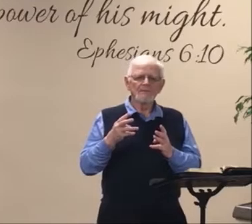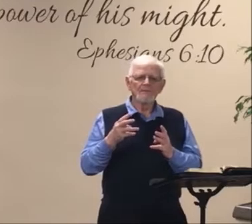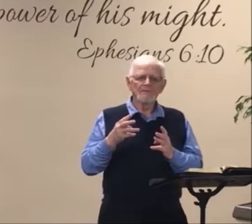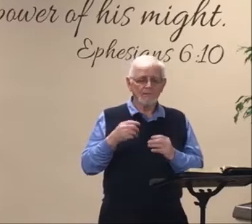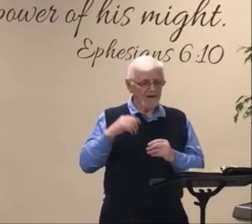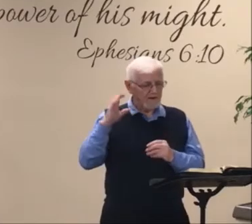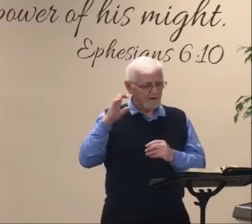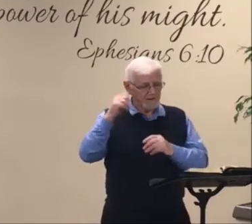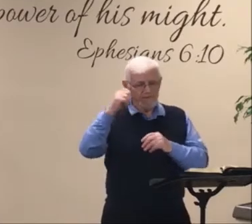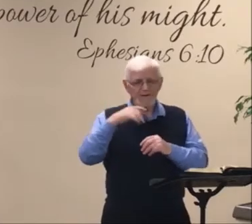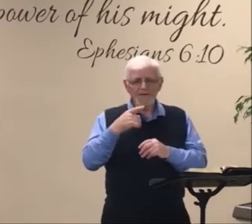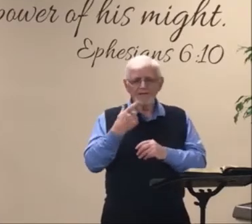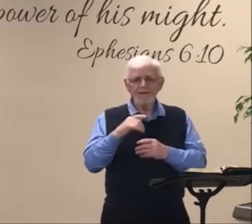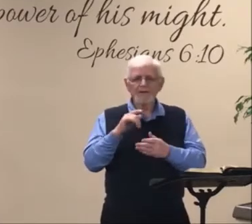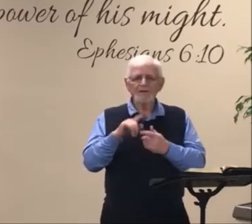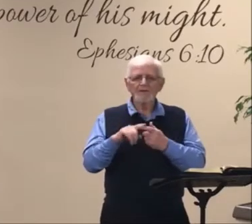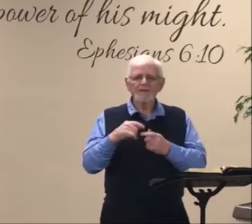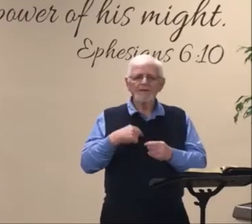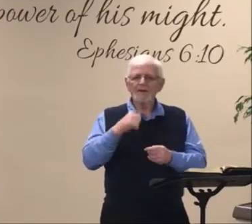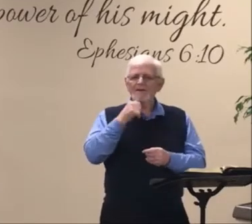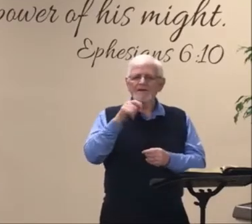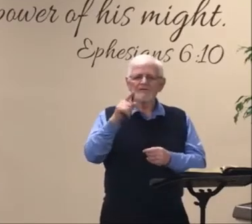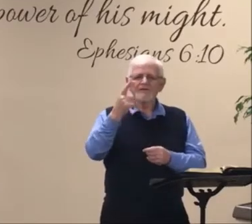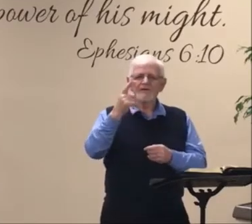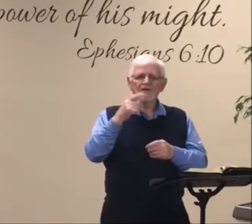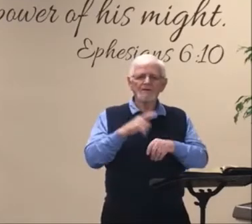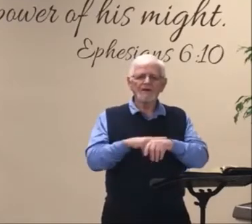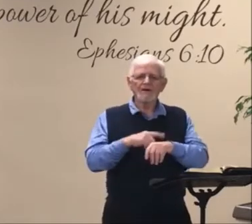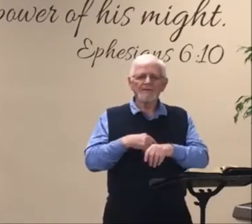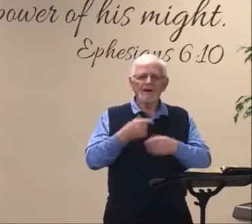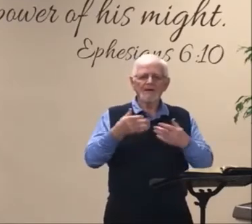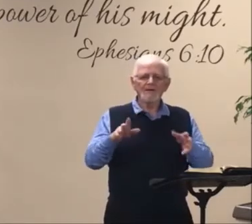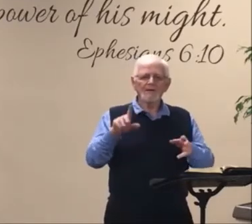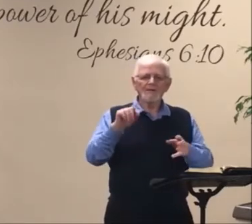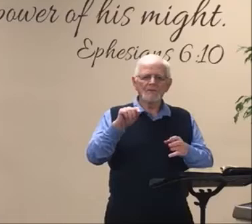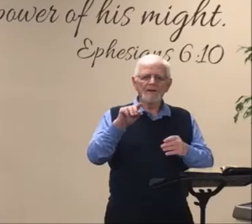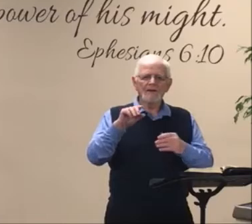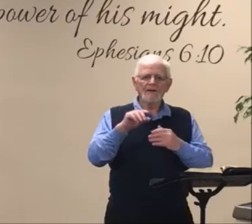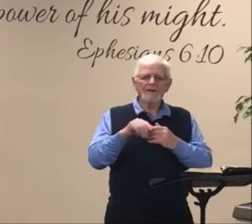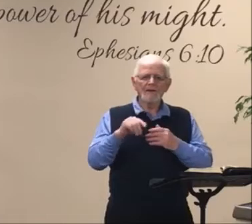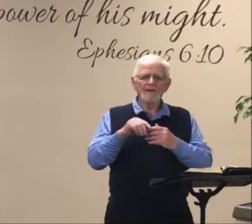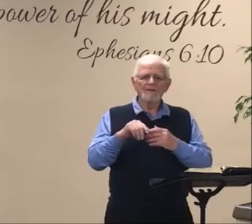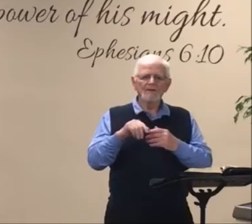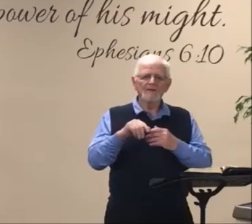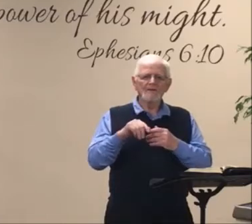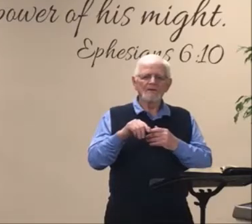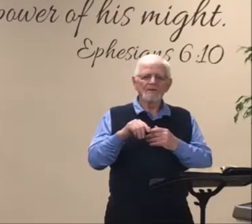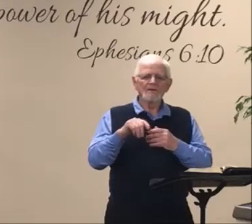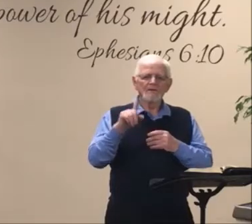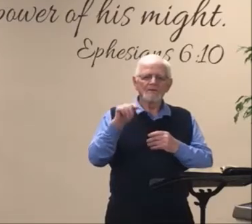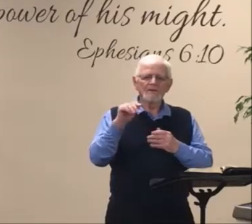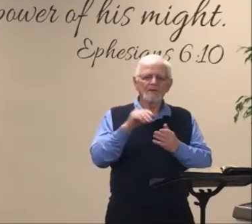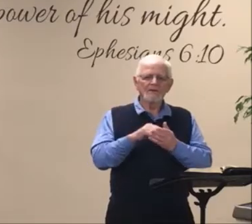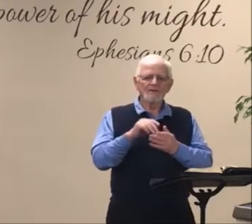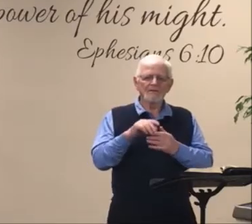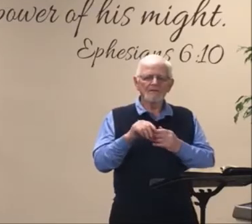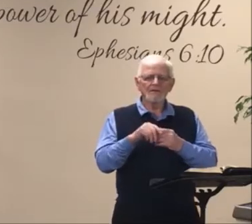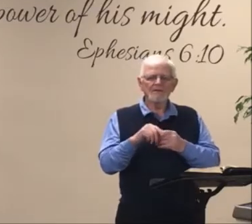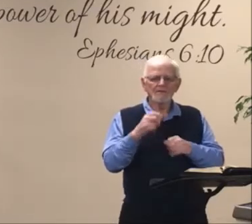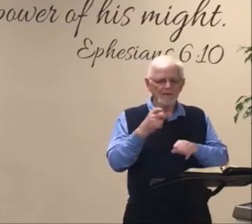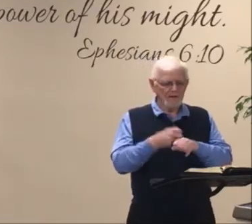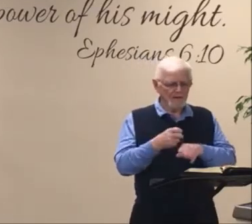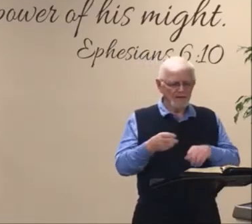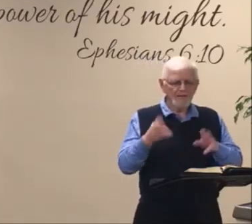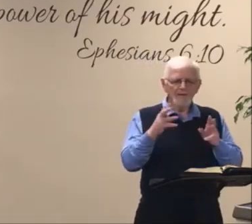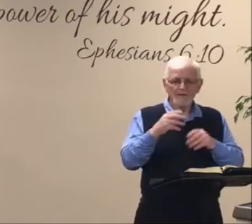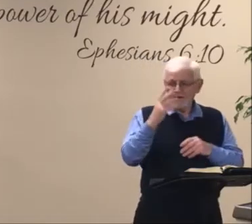I've heard a man say to me, that's not the first time I lost $20,000 on an investment. That's the hard way.